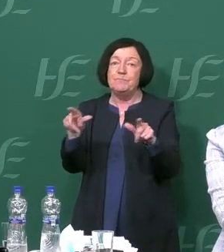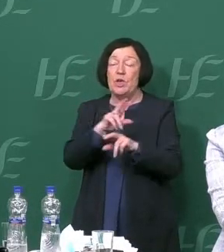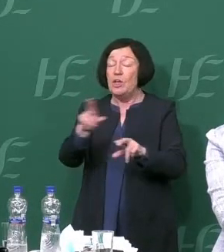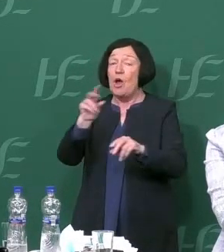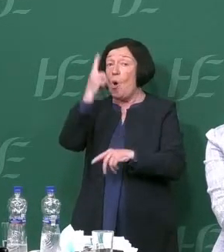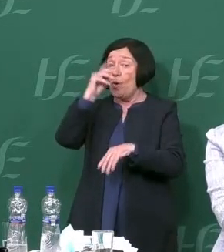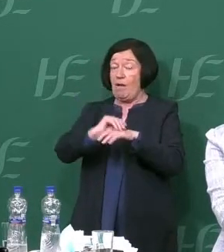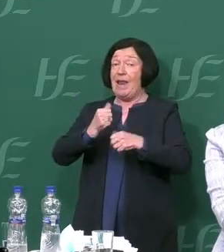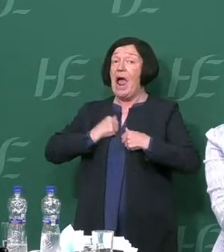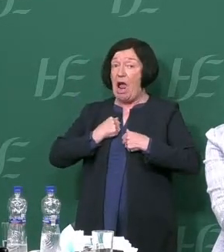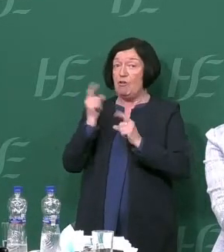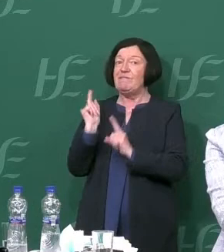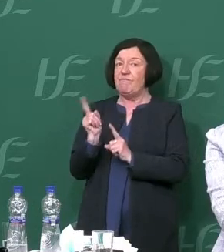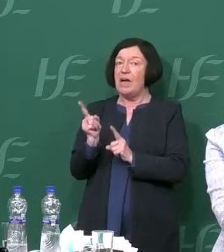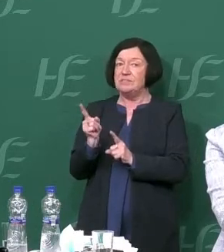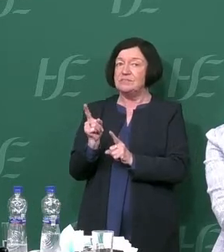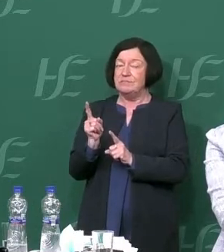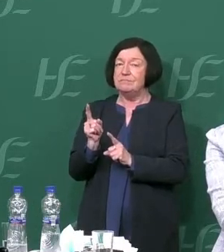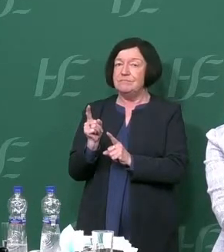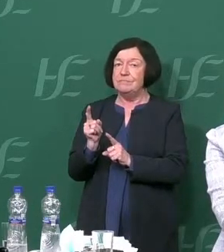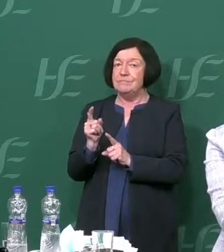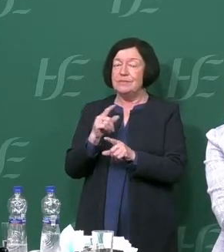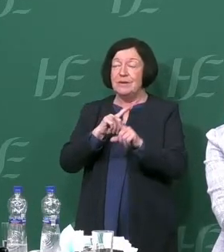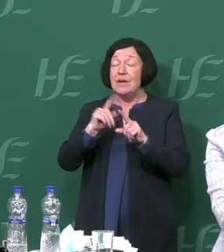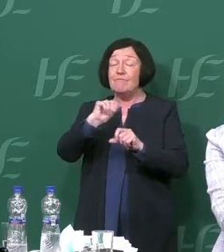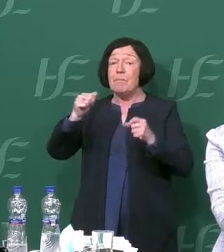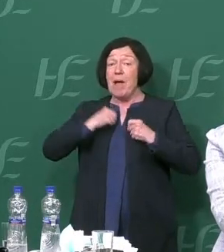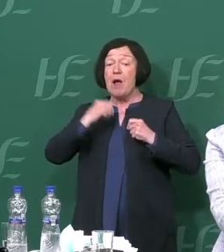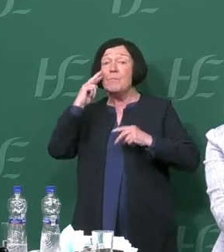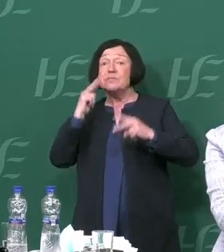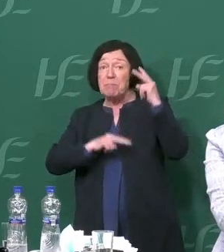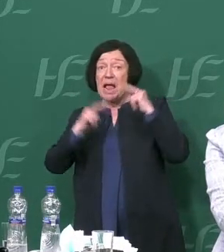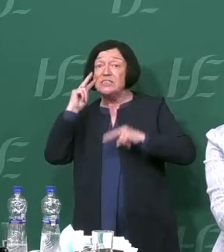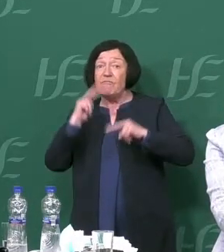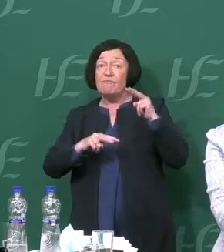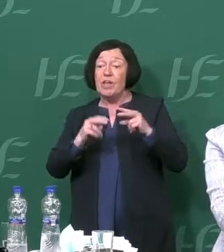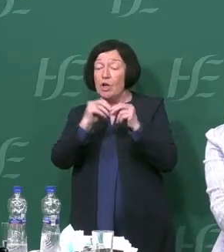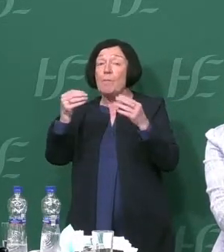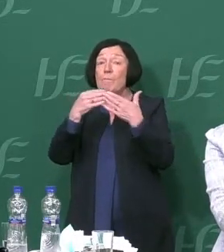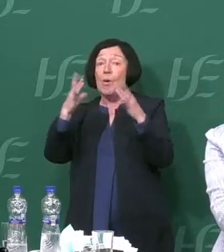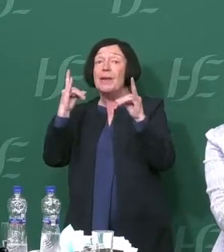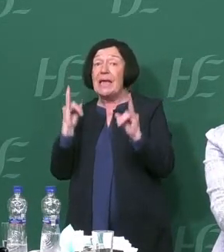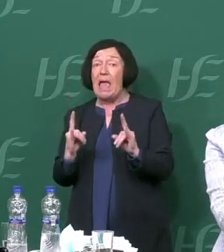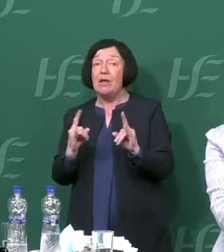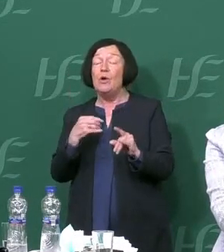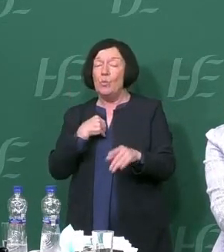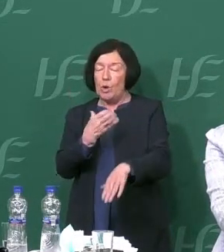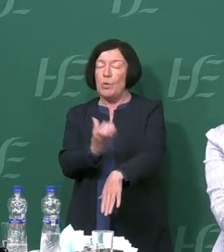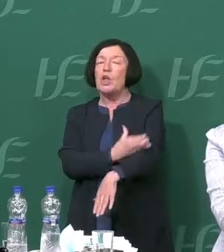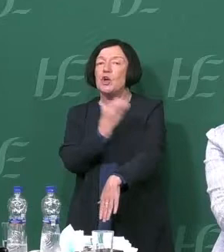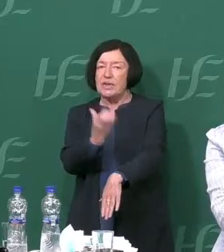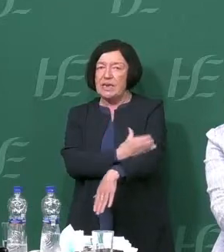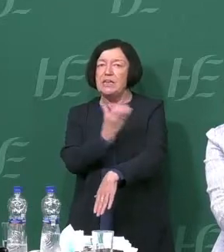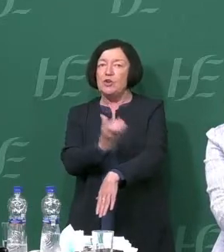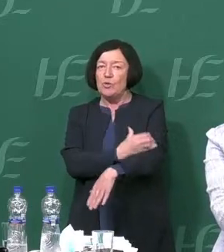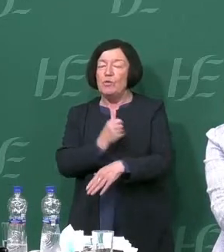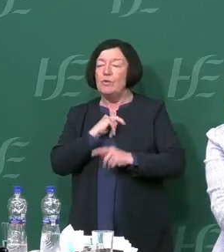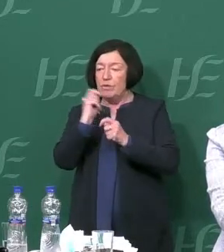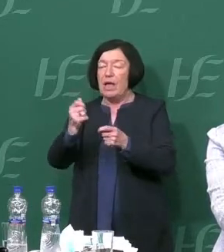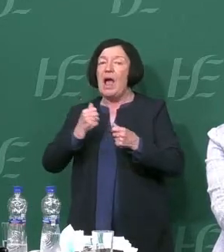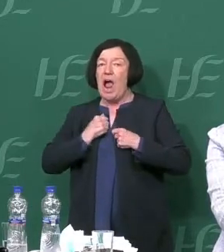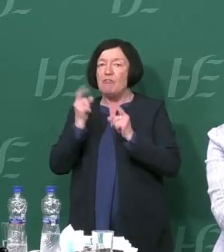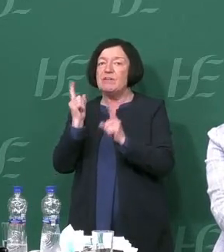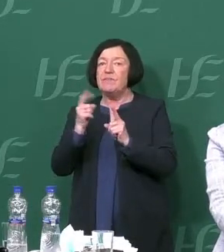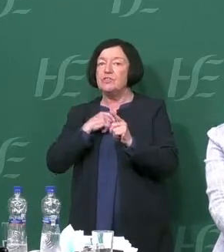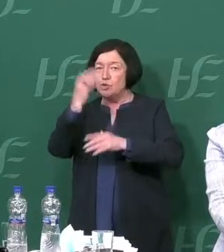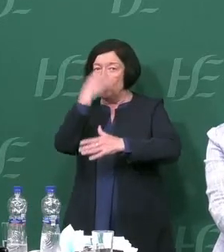on our advice. So, you know, that would be the input. From our perspective and a wider public health perspective, we'll continue to give our advice